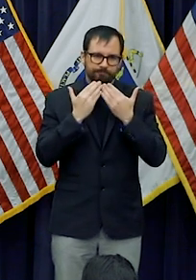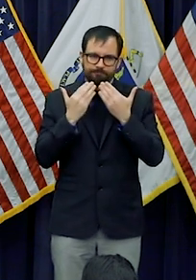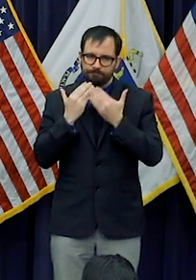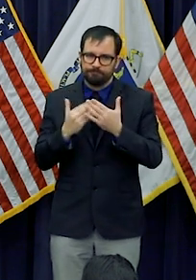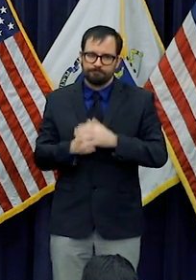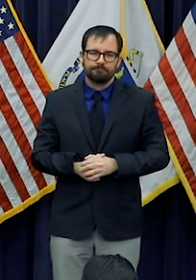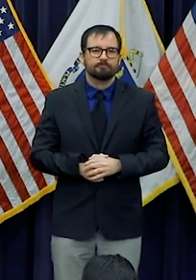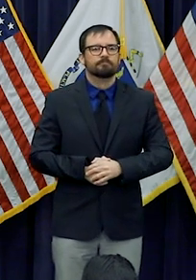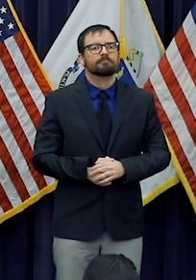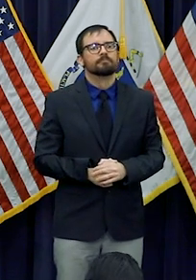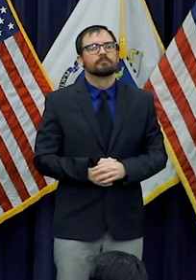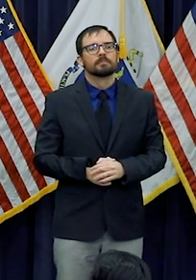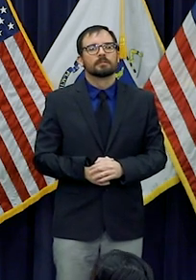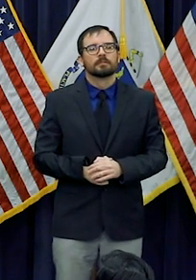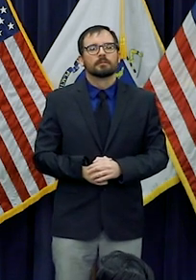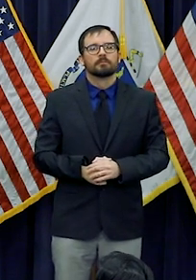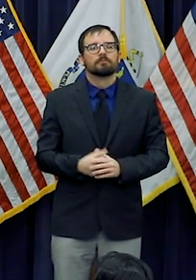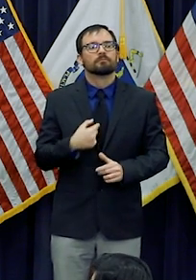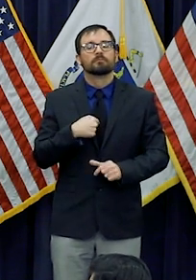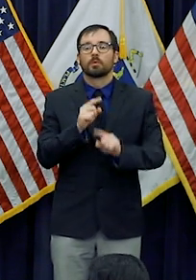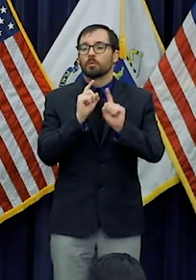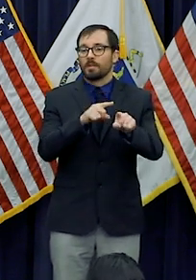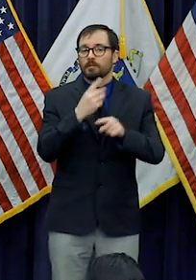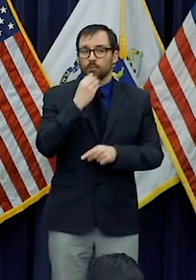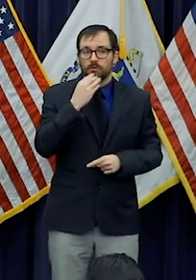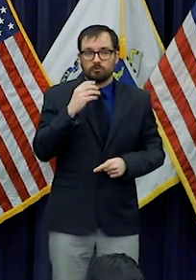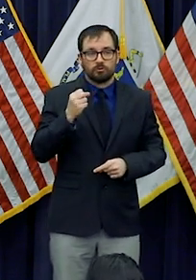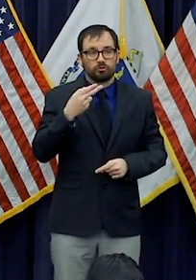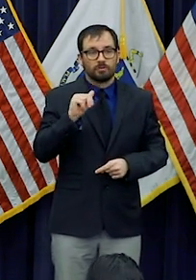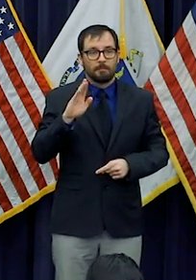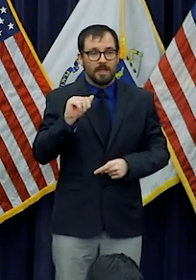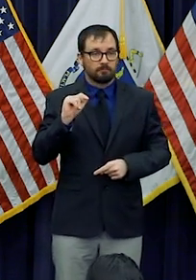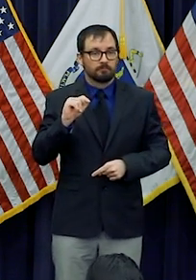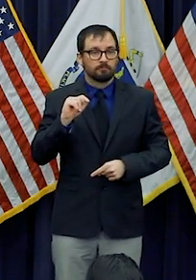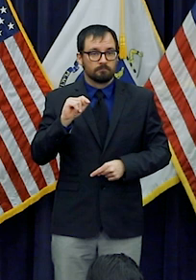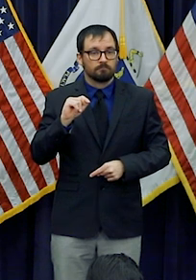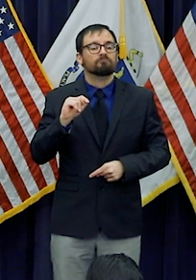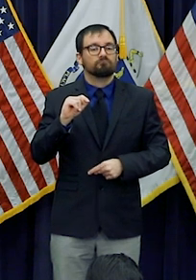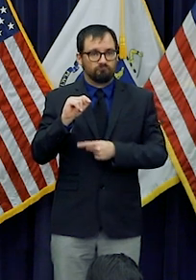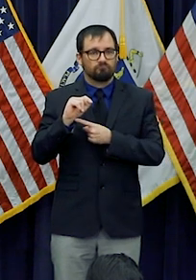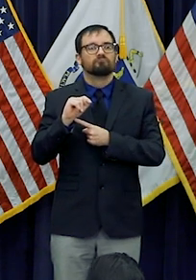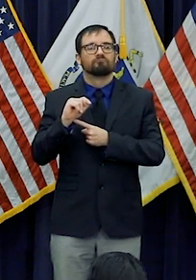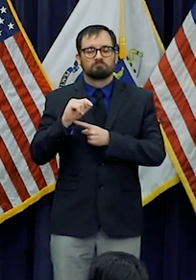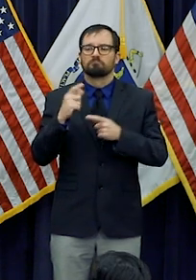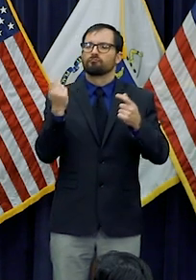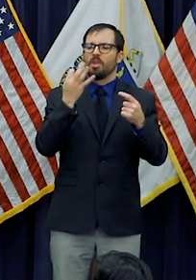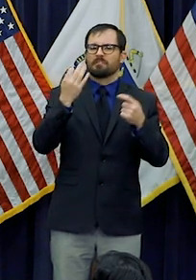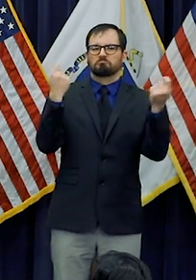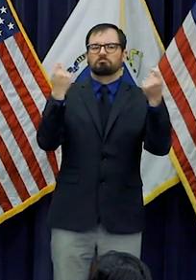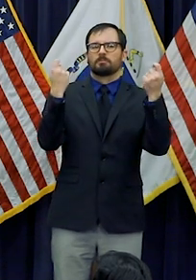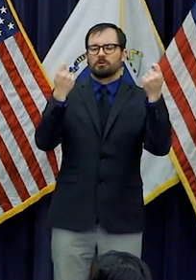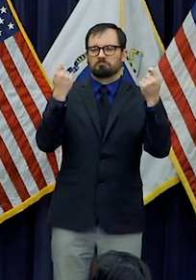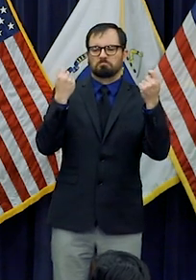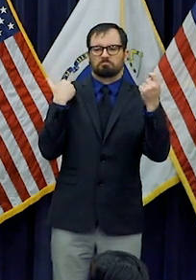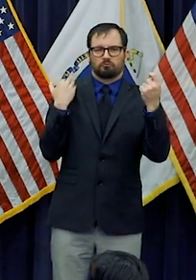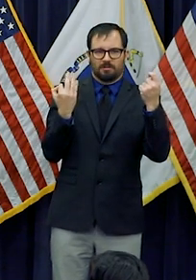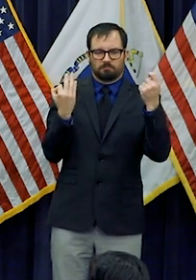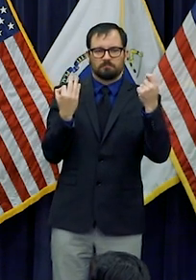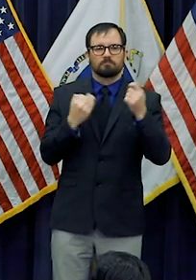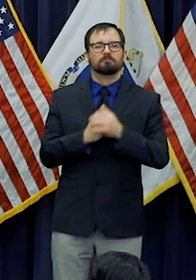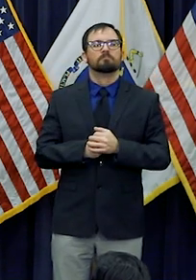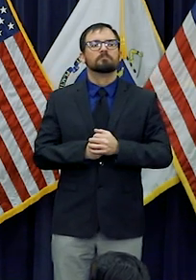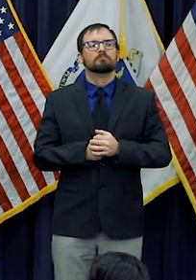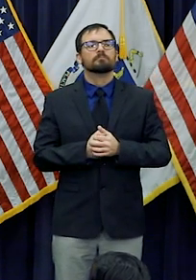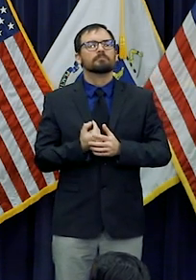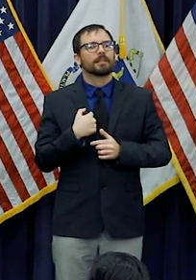A lot happened since then, but they asked me if I would be willing to come last night for my scheduled